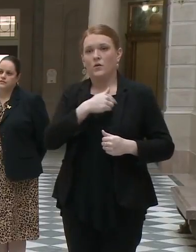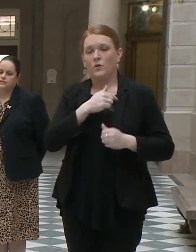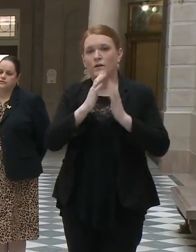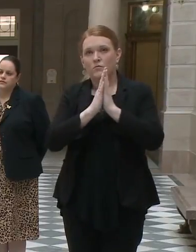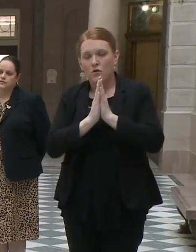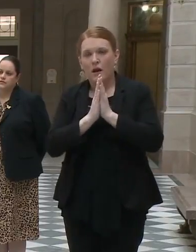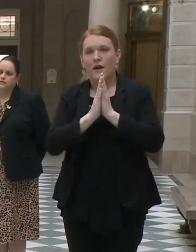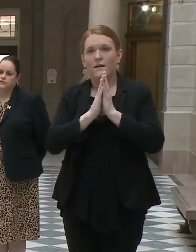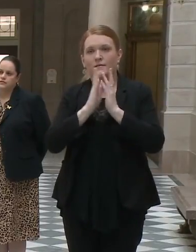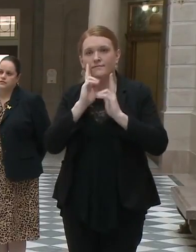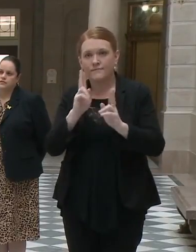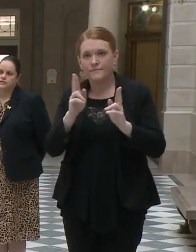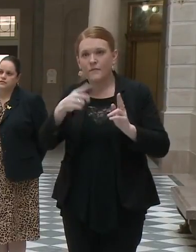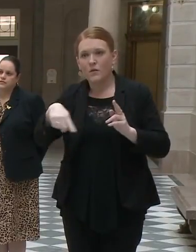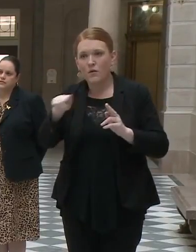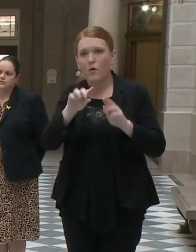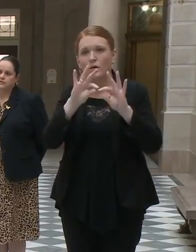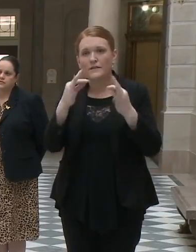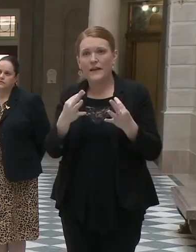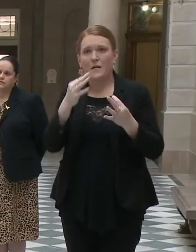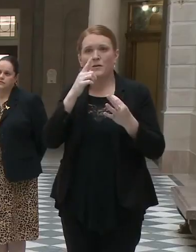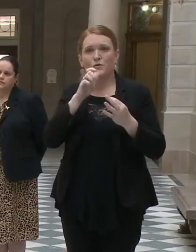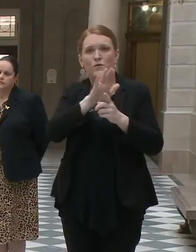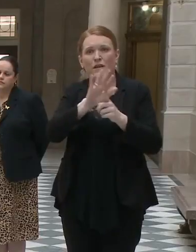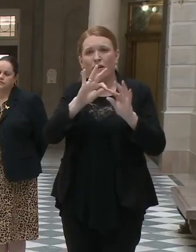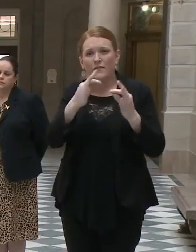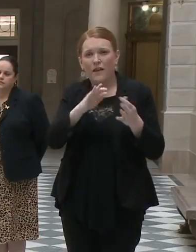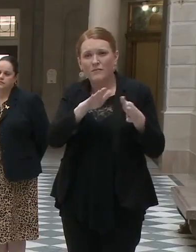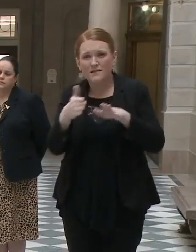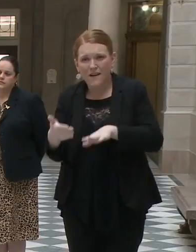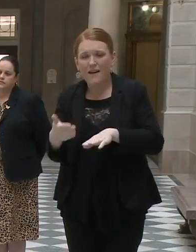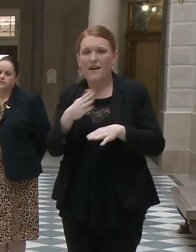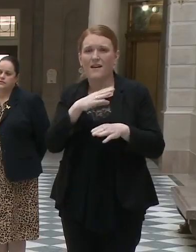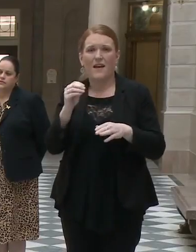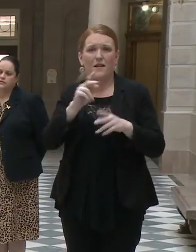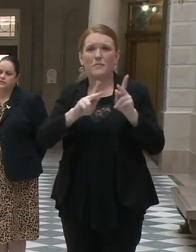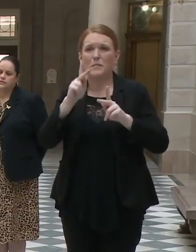loved ones and all of those affected by this ongoing epidemic.